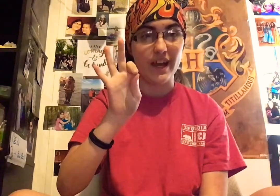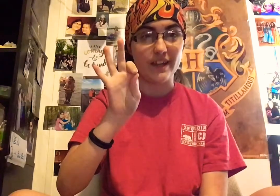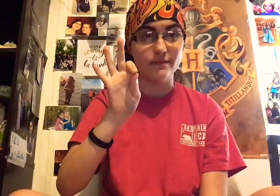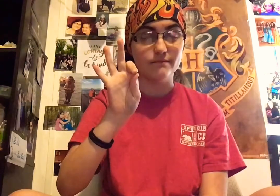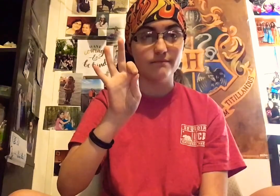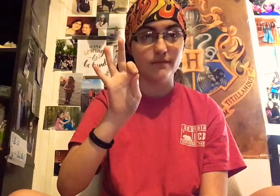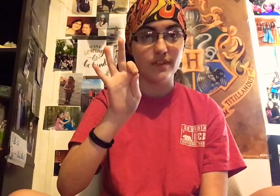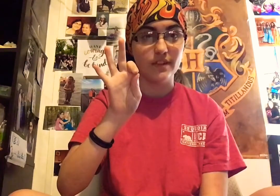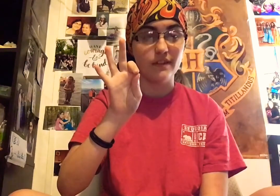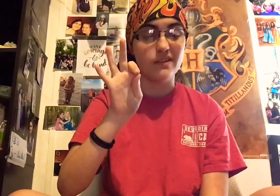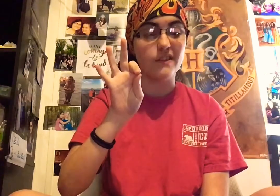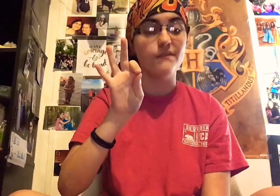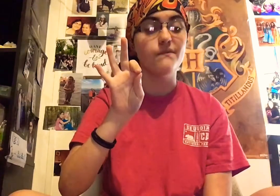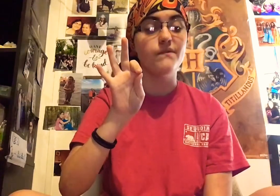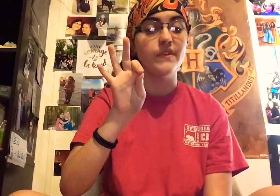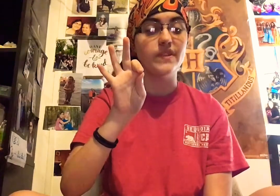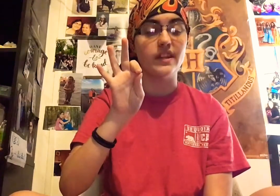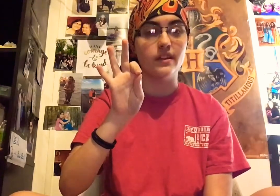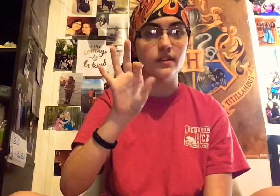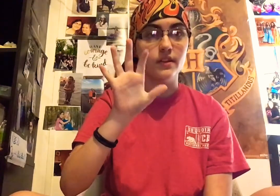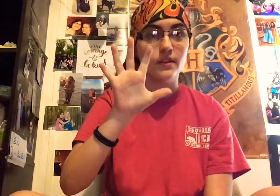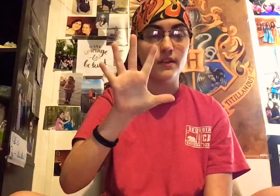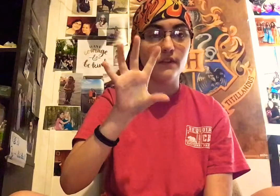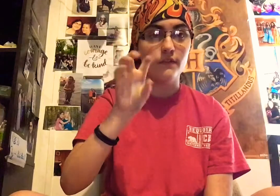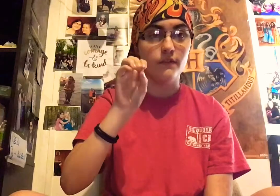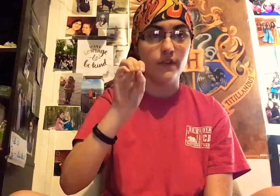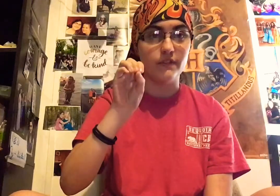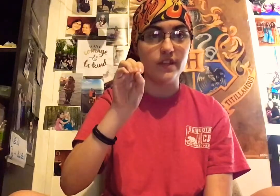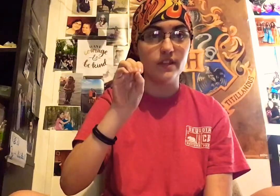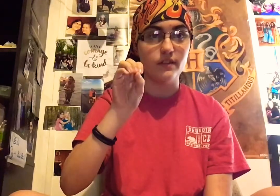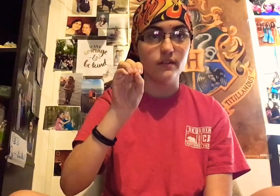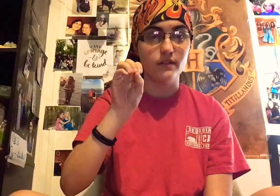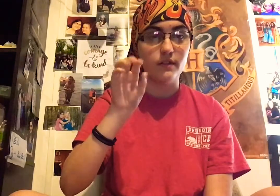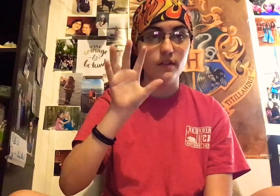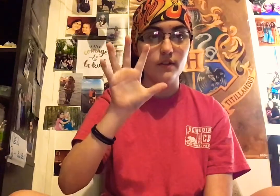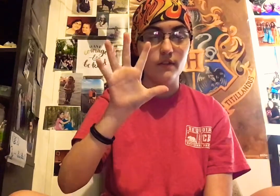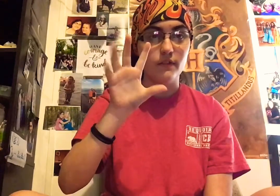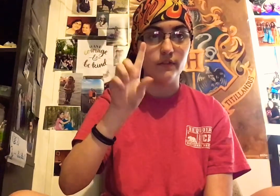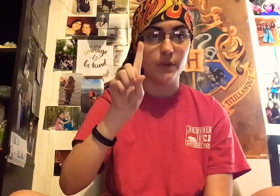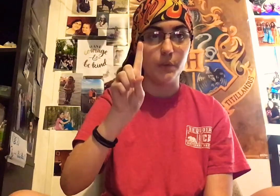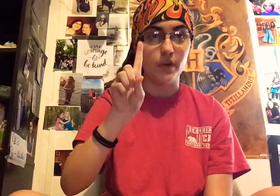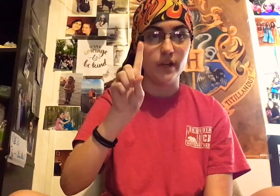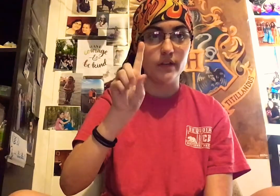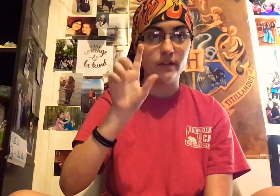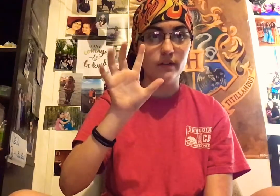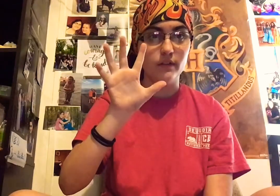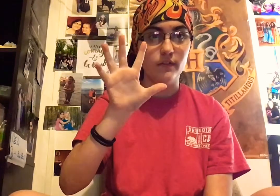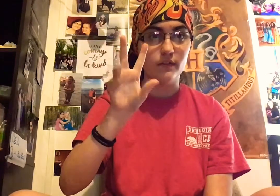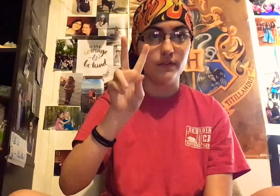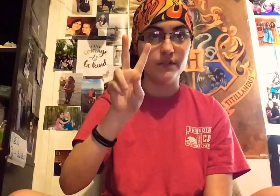49, and 50, 50, 51,